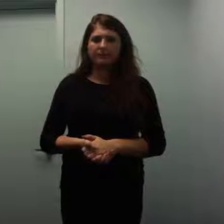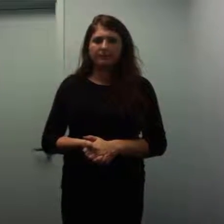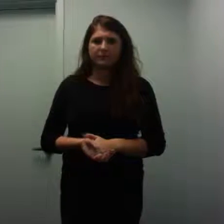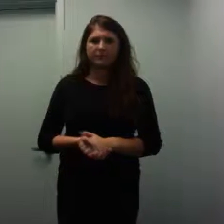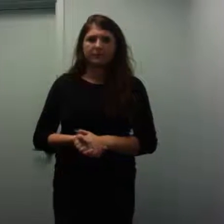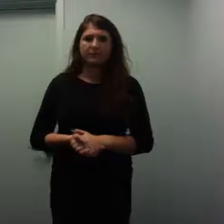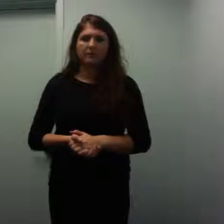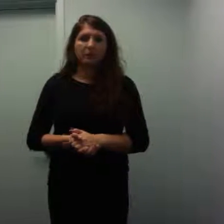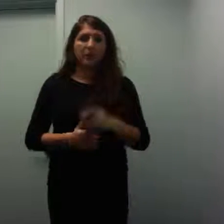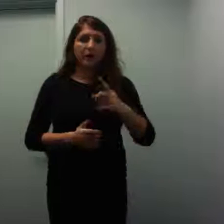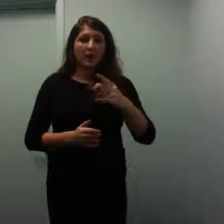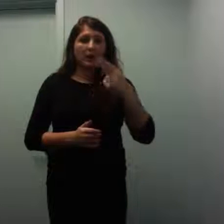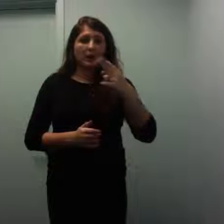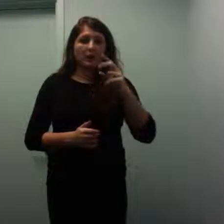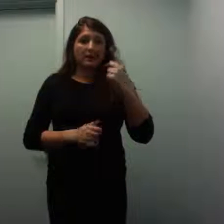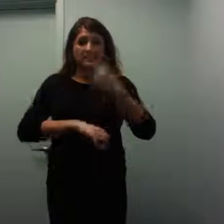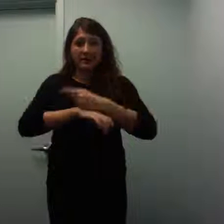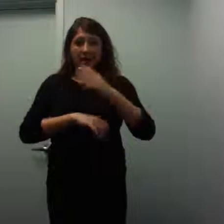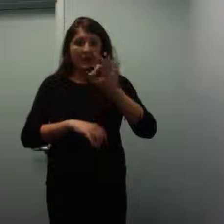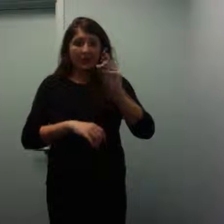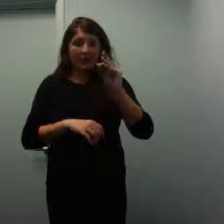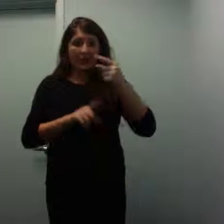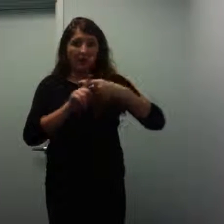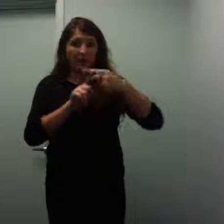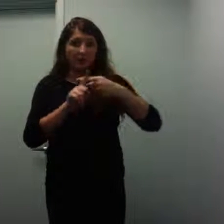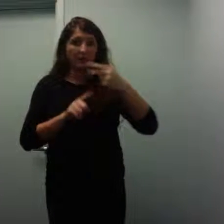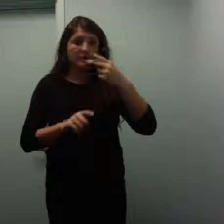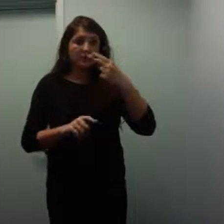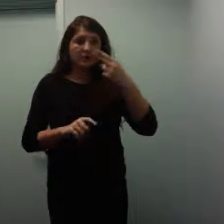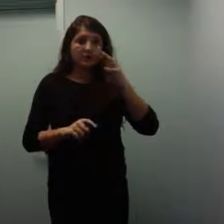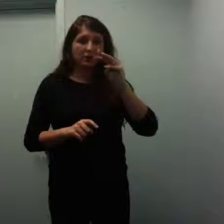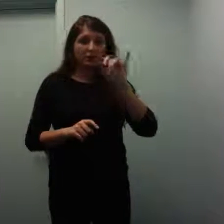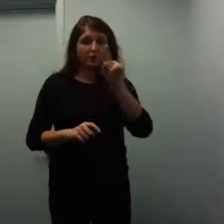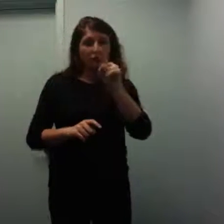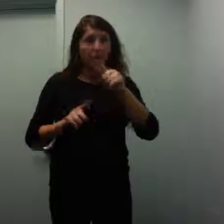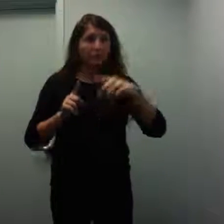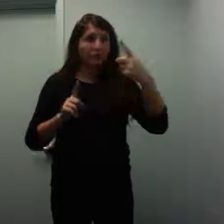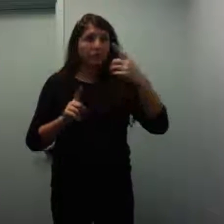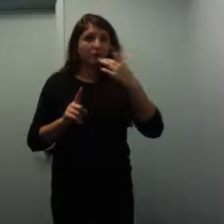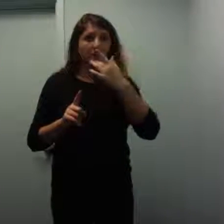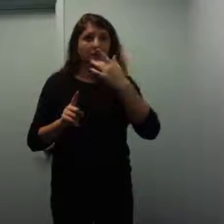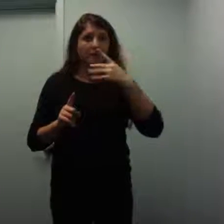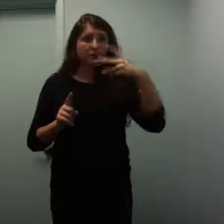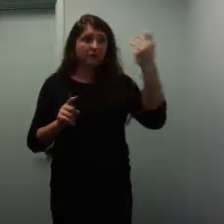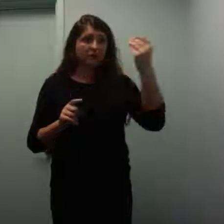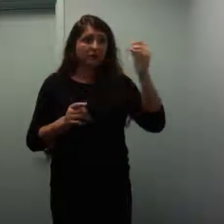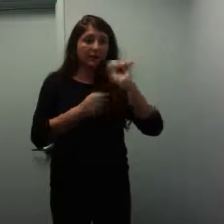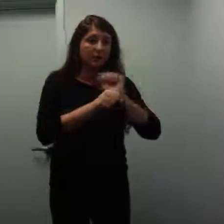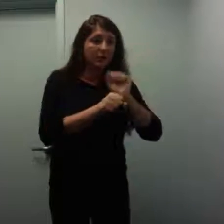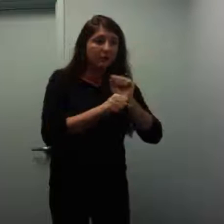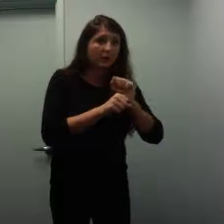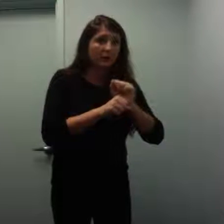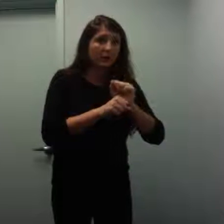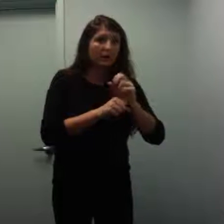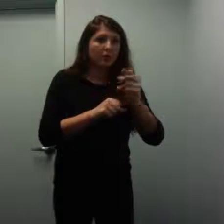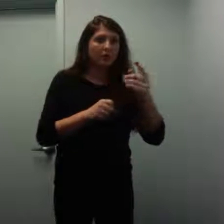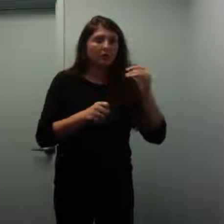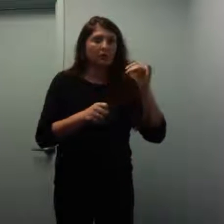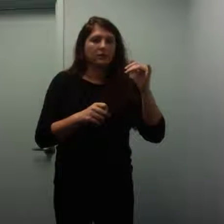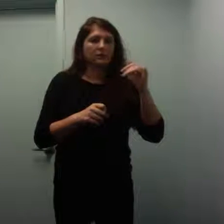in the yard on a day that's 90 degrees and very humid, or a day that's 90 degrees and not very humid? Okay, it's sticky,